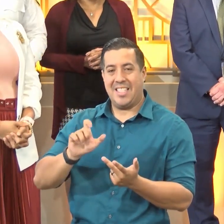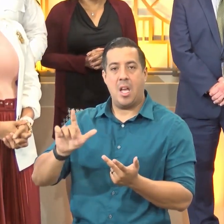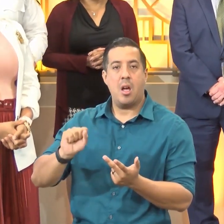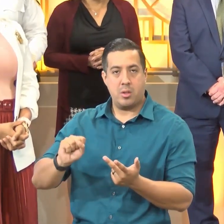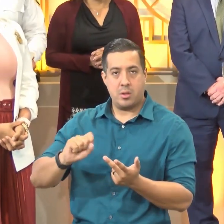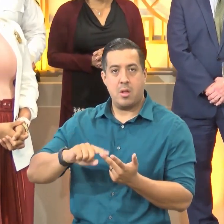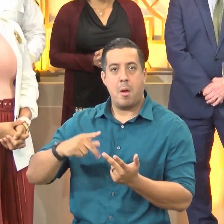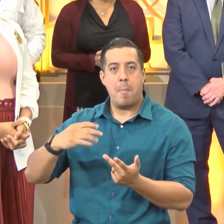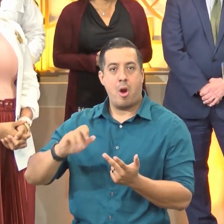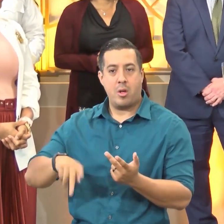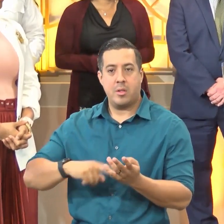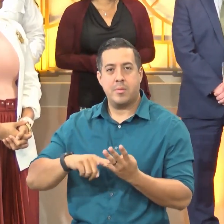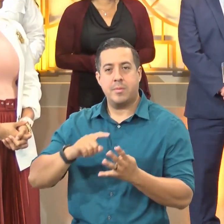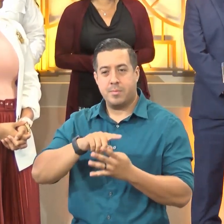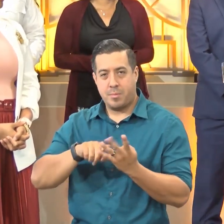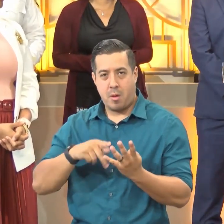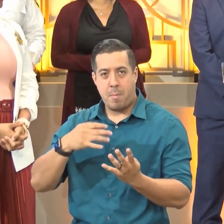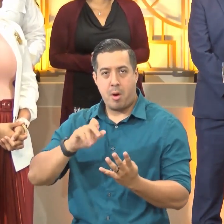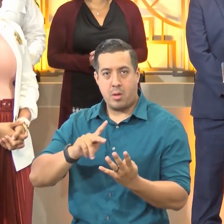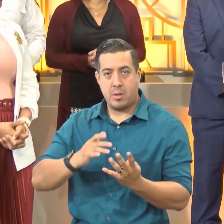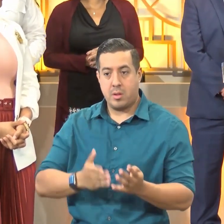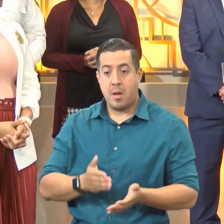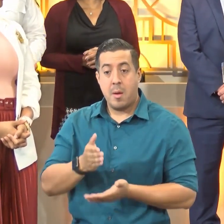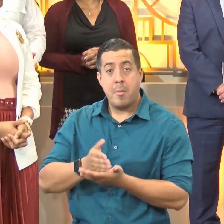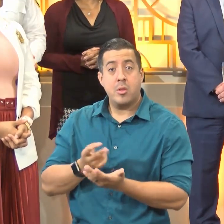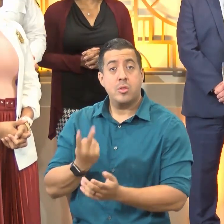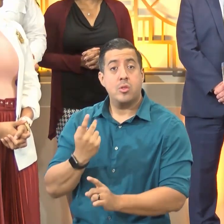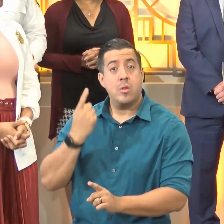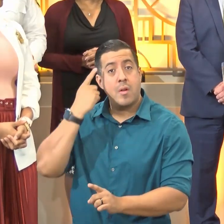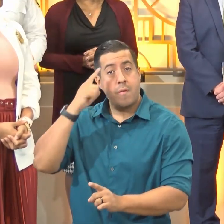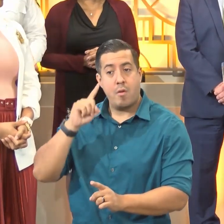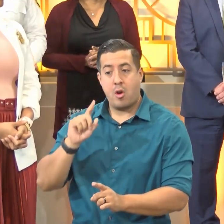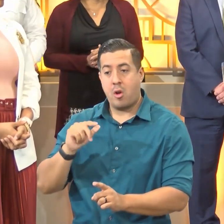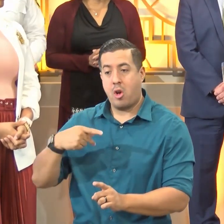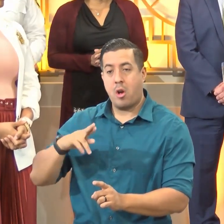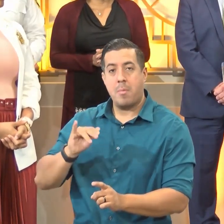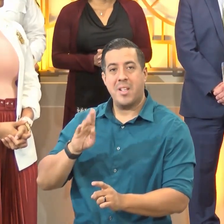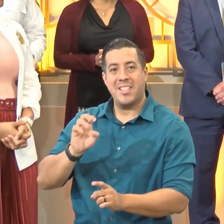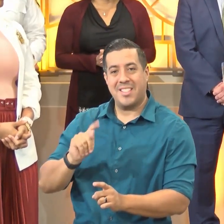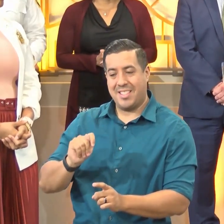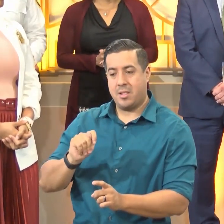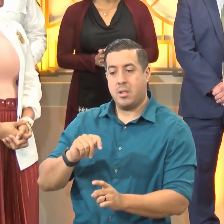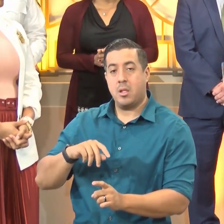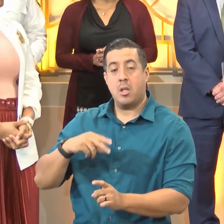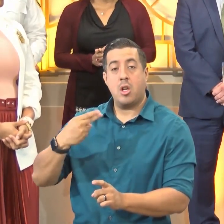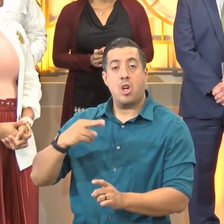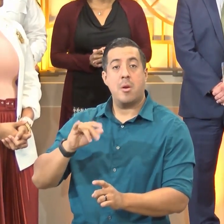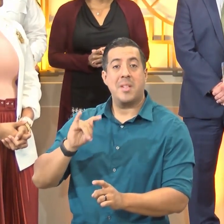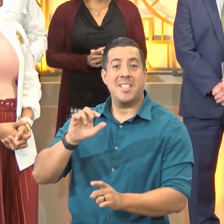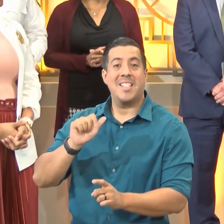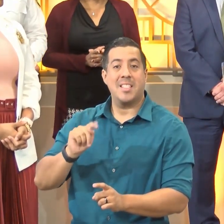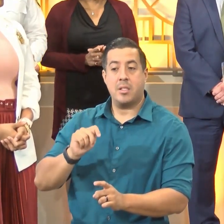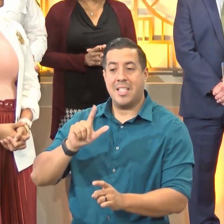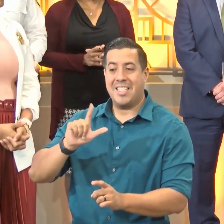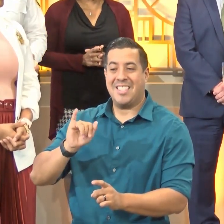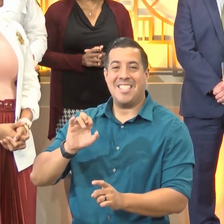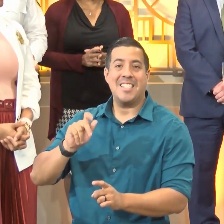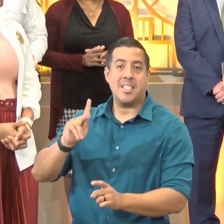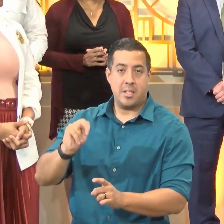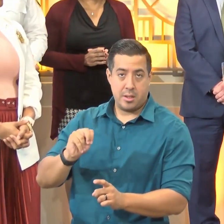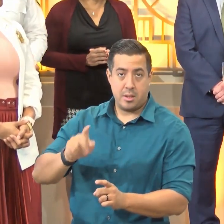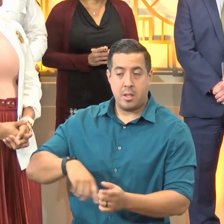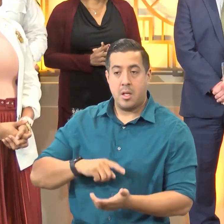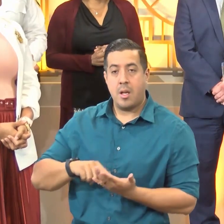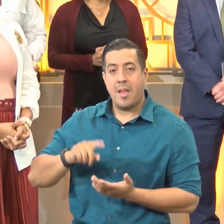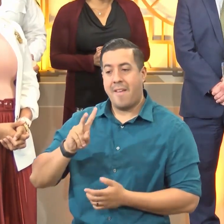and Woodruff Park. Phase 2 includes Irvington Park, Hobart Taylor Park, Lincoln Park, Evella